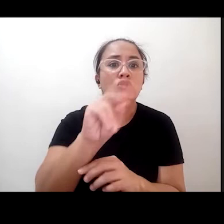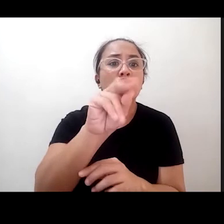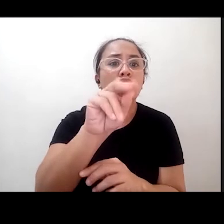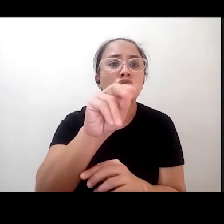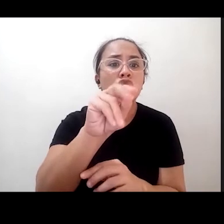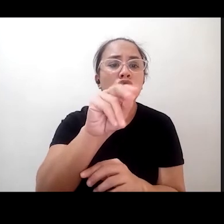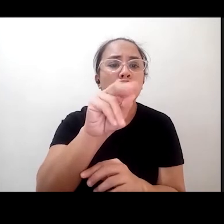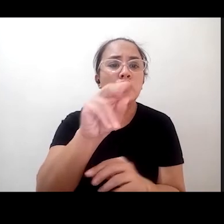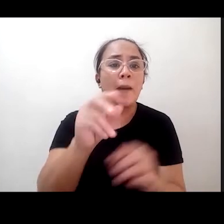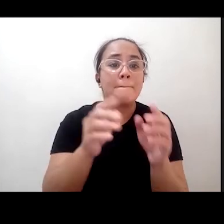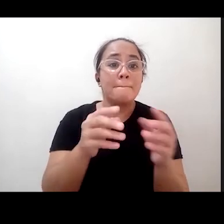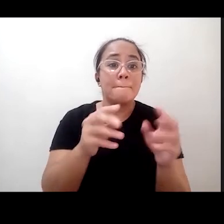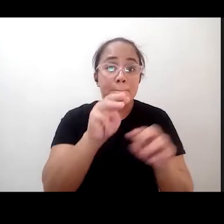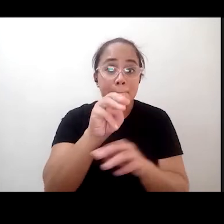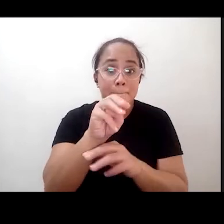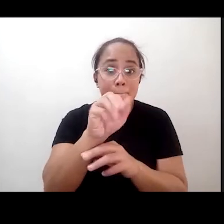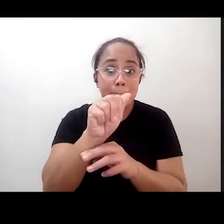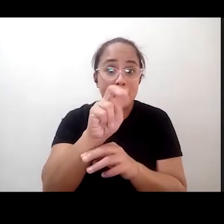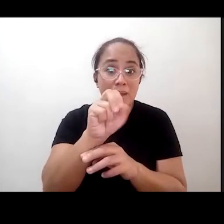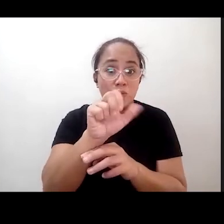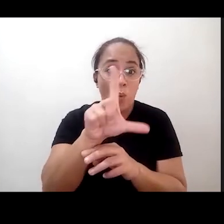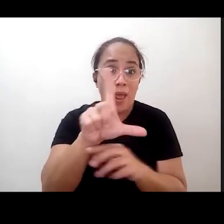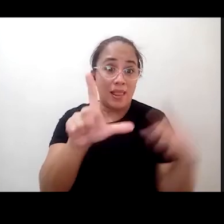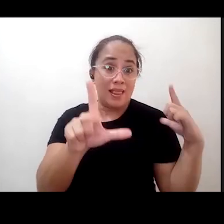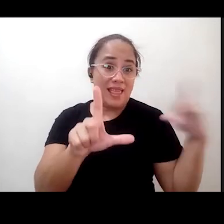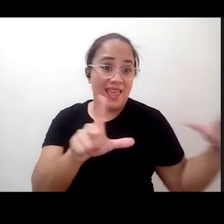between manual and in.